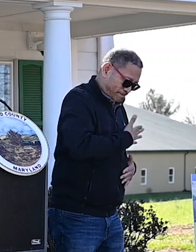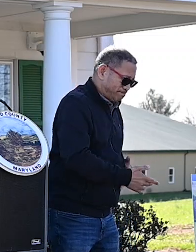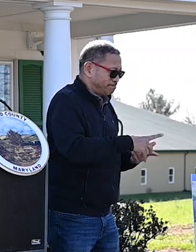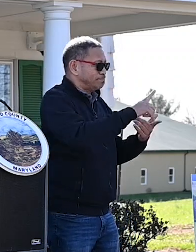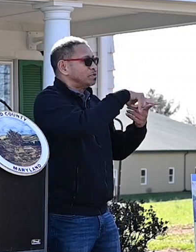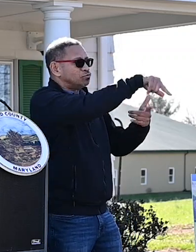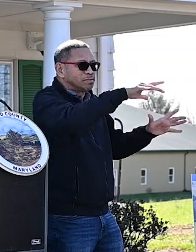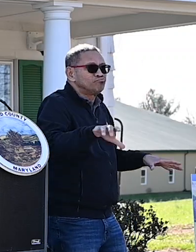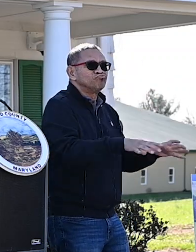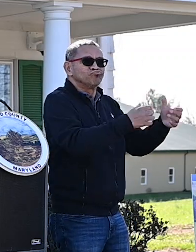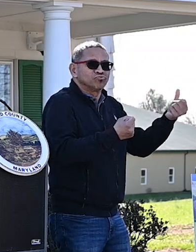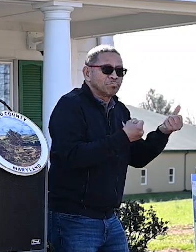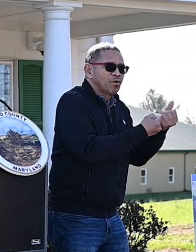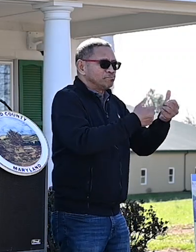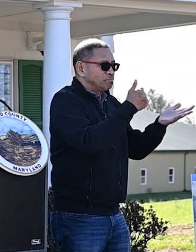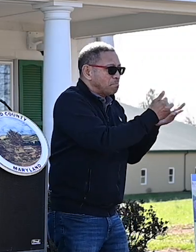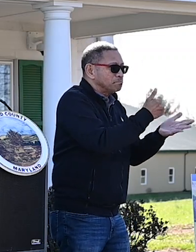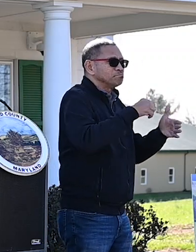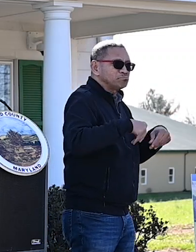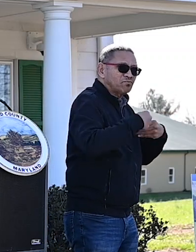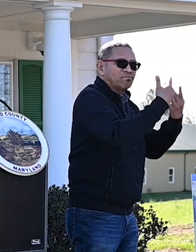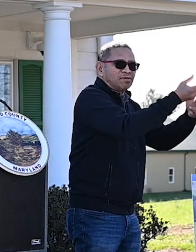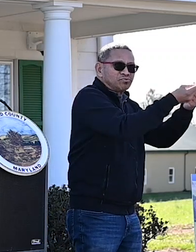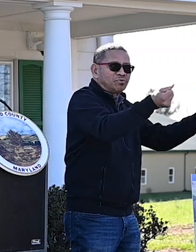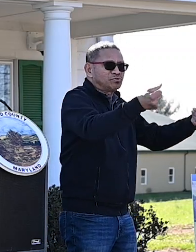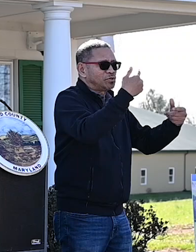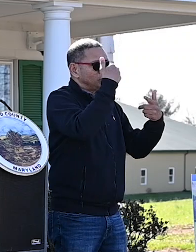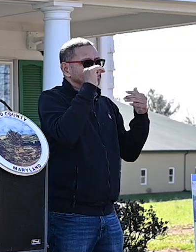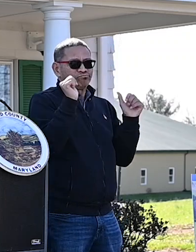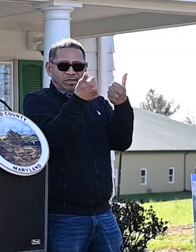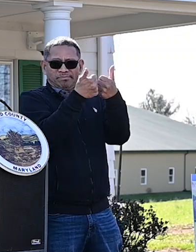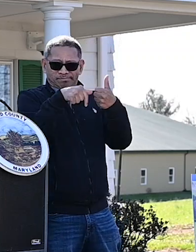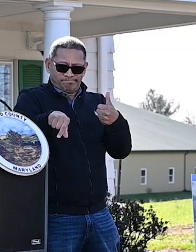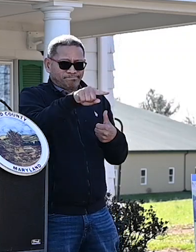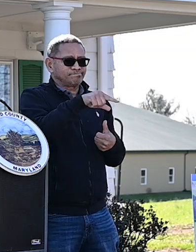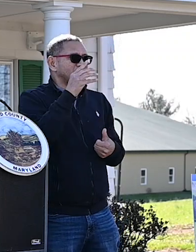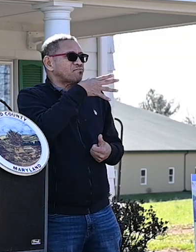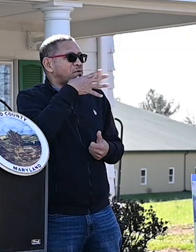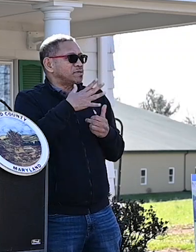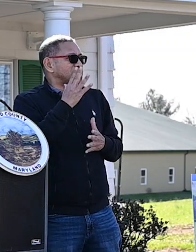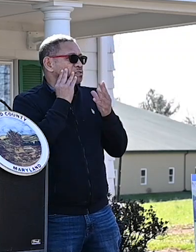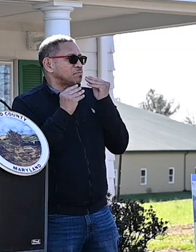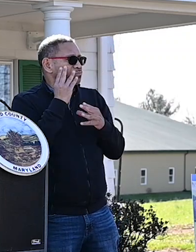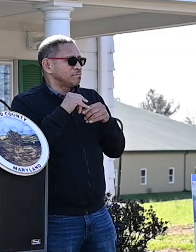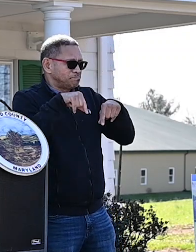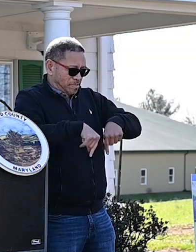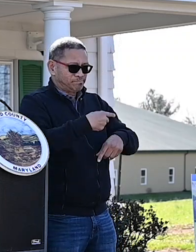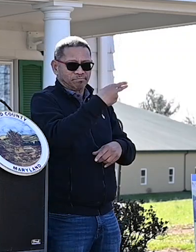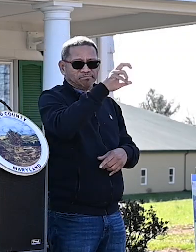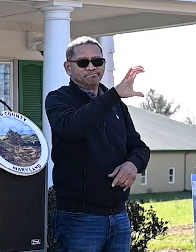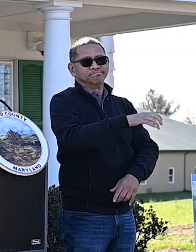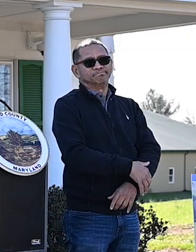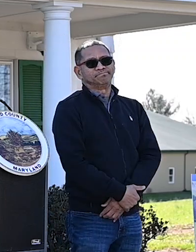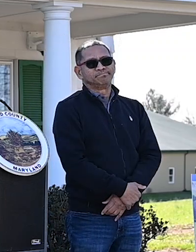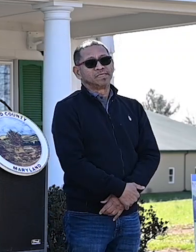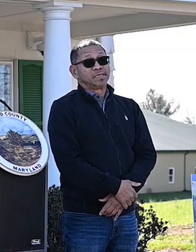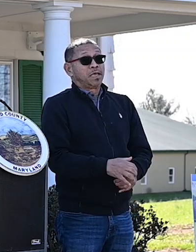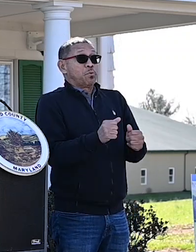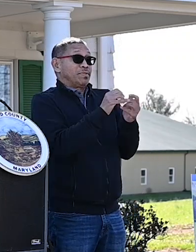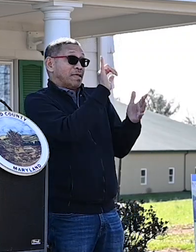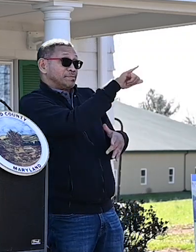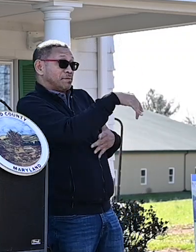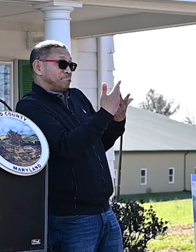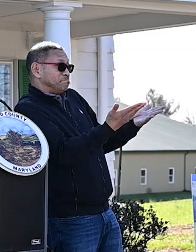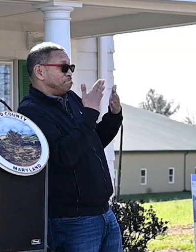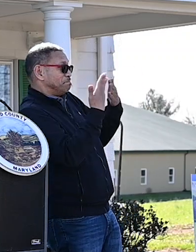to be proactive to helping to provide solutions to the challenges that farmers face here within our county. So with that